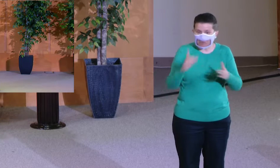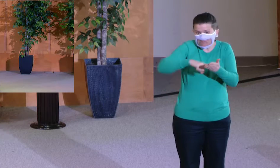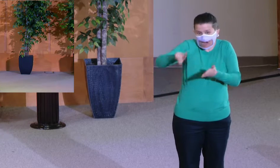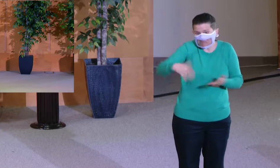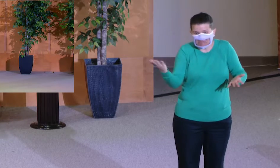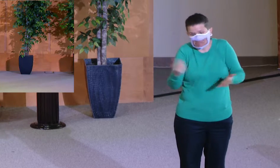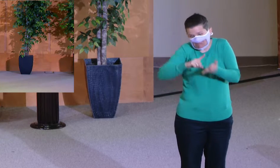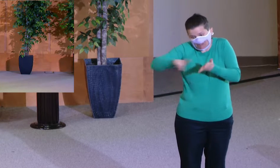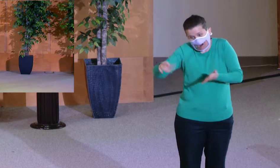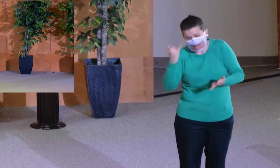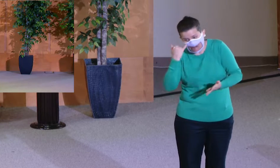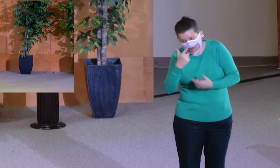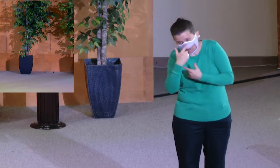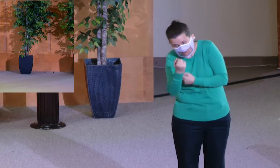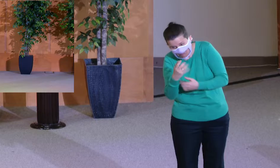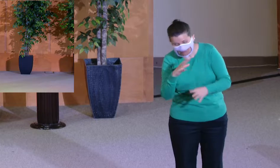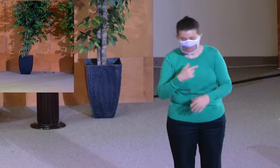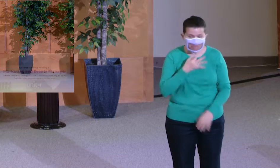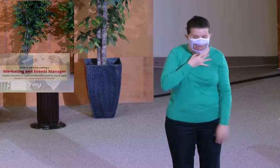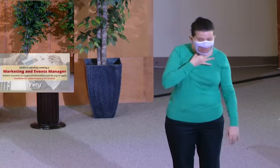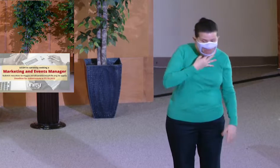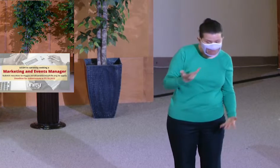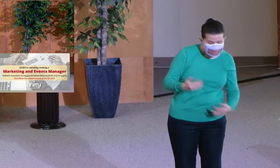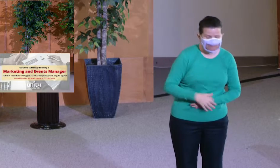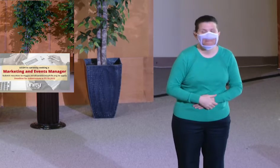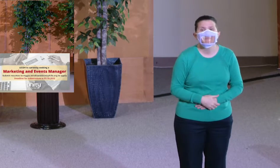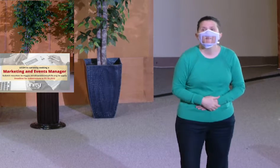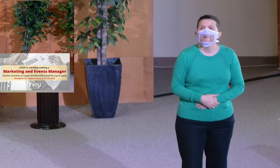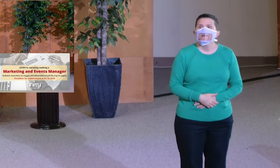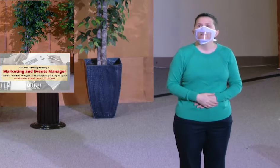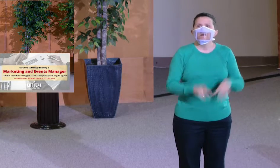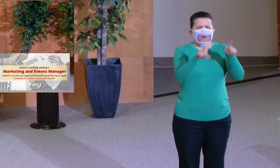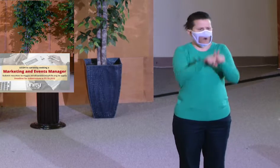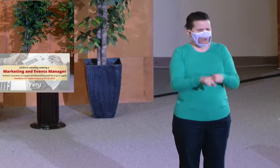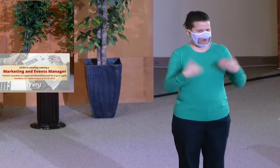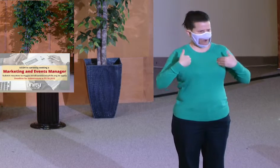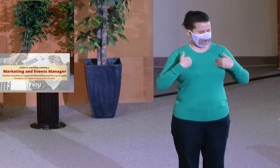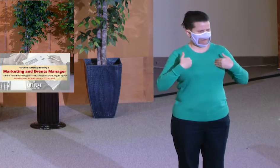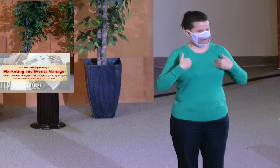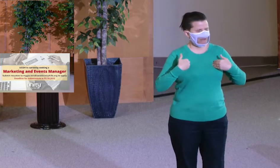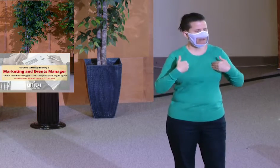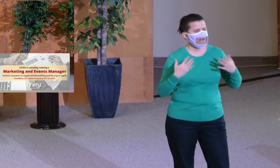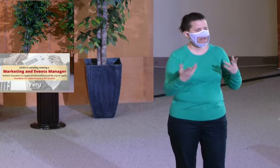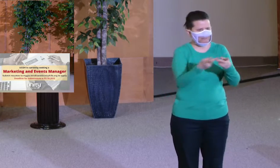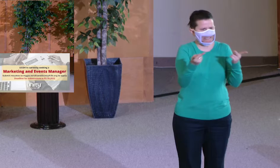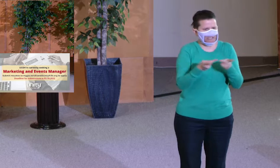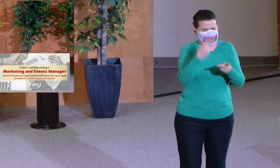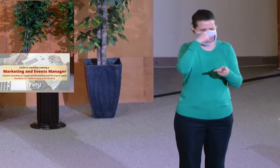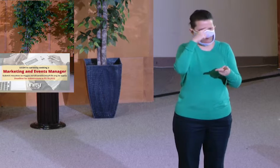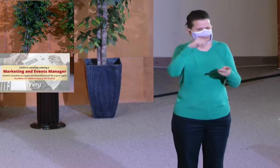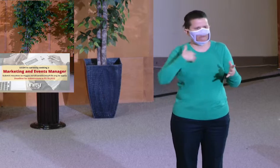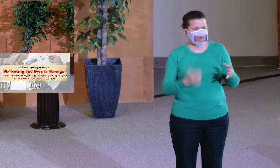thing. All right. We also have a position for a marketing and events manager, and